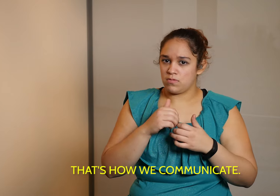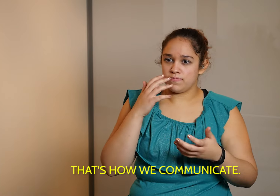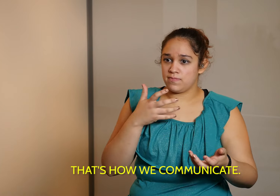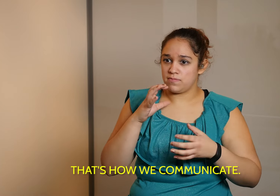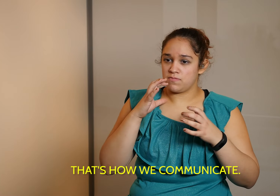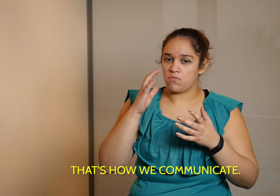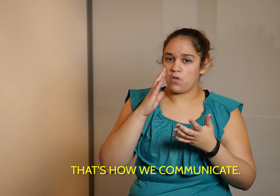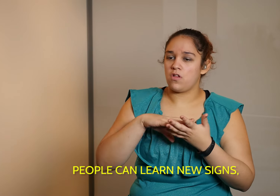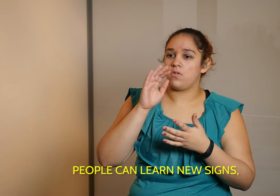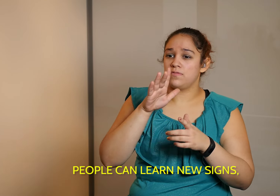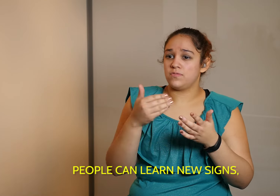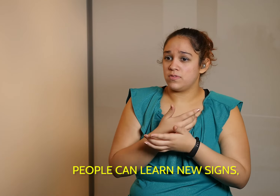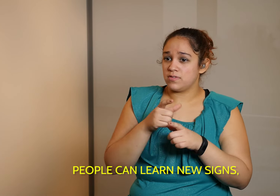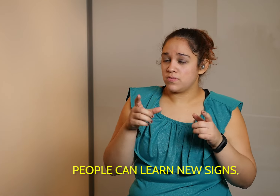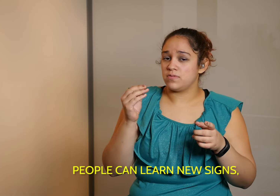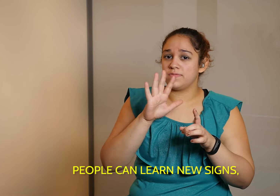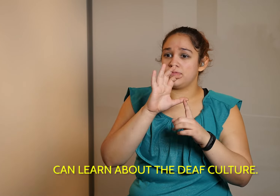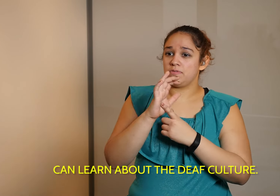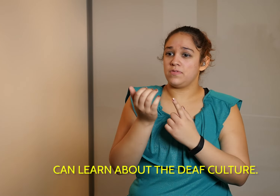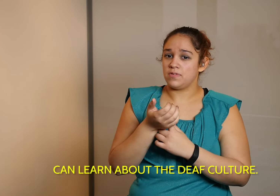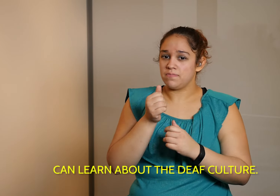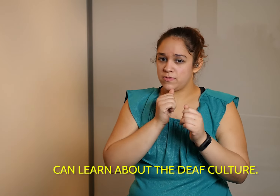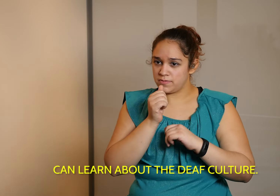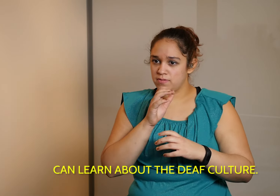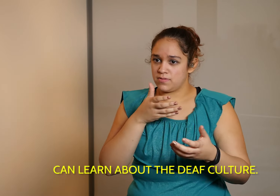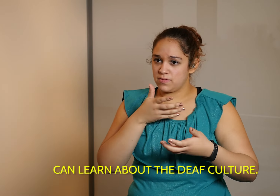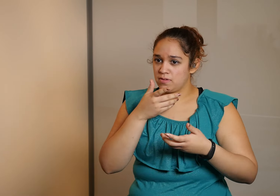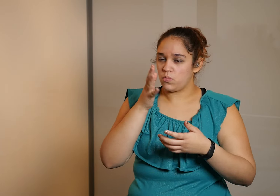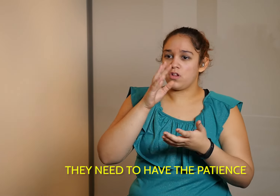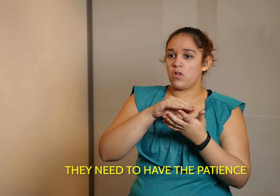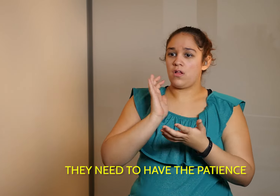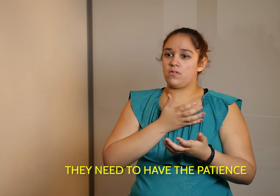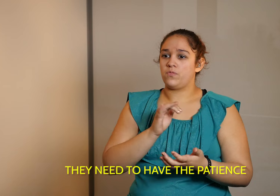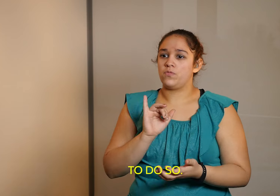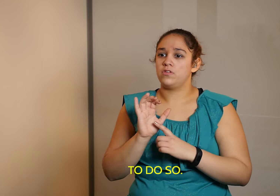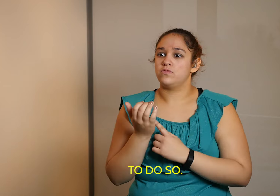That's how we communicate. People can learn new signs, can learn about the deaf culture. They need to have patience to do